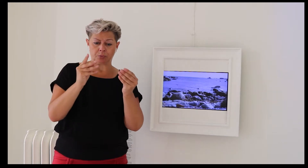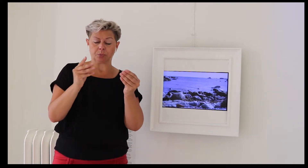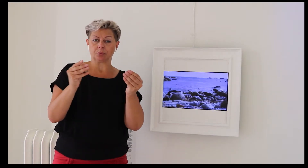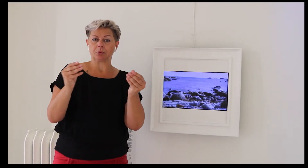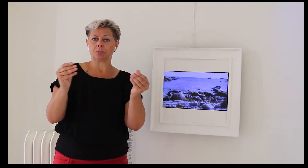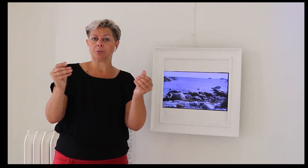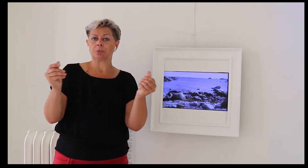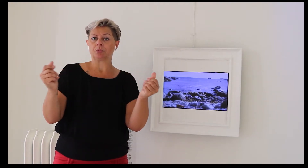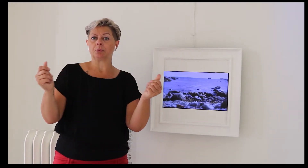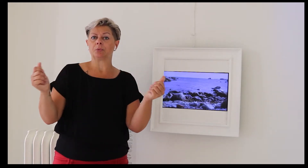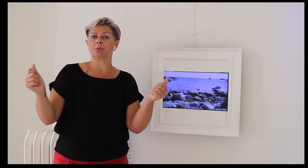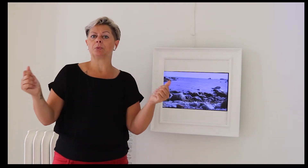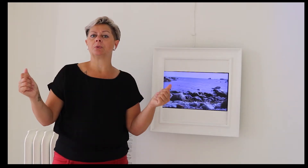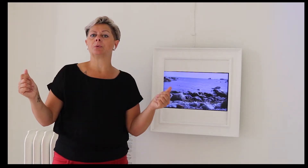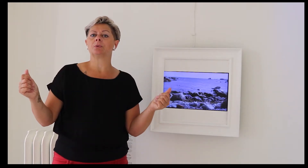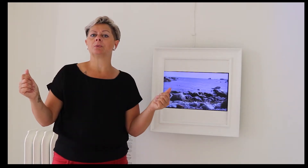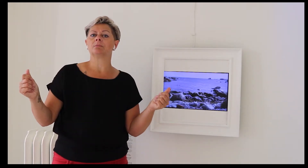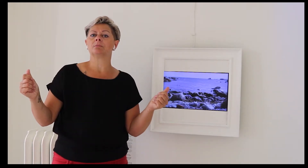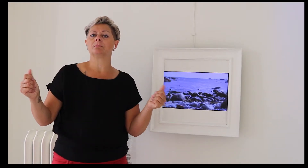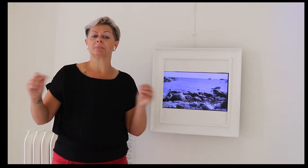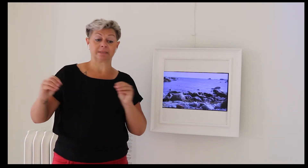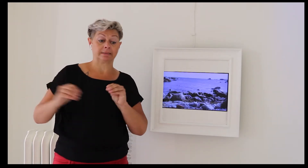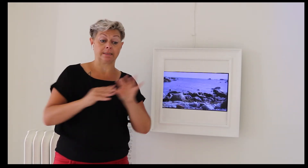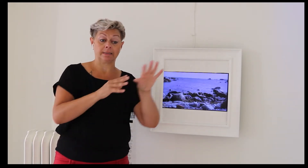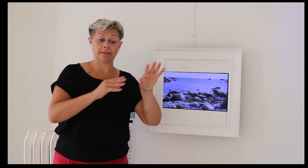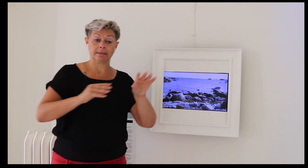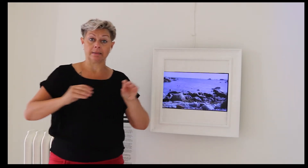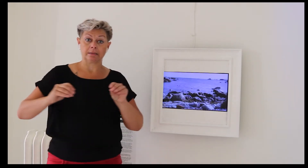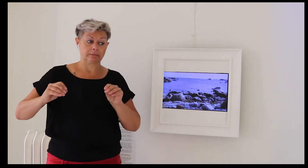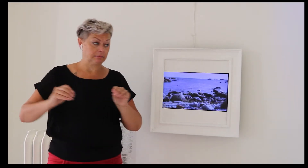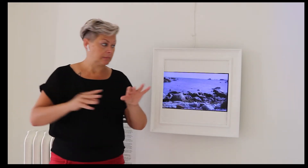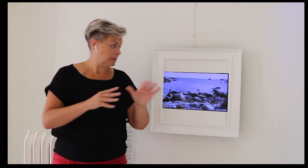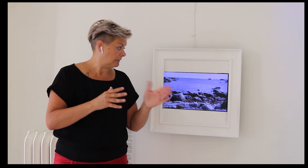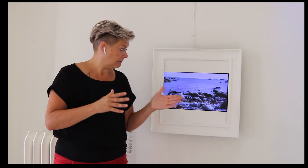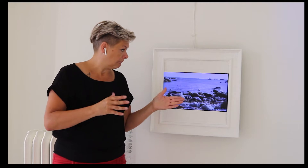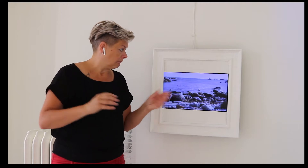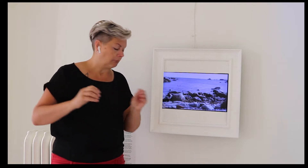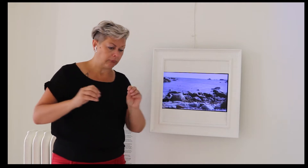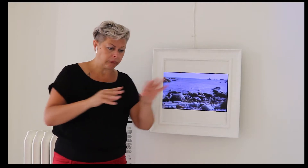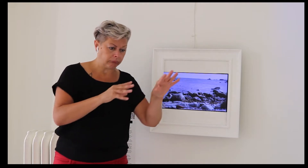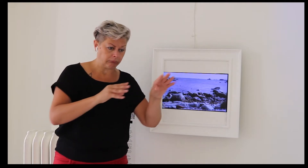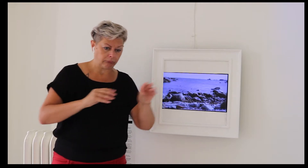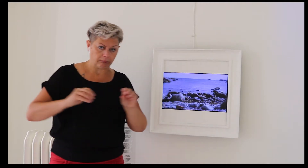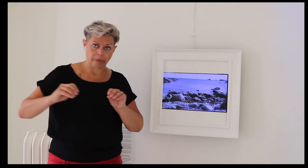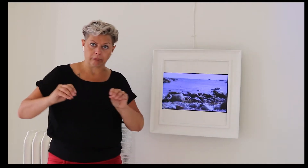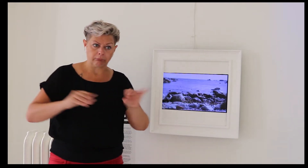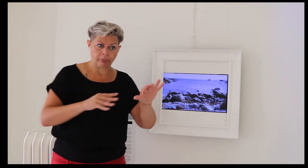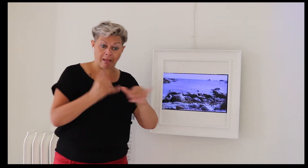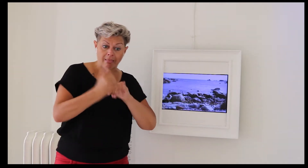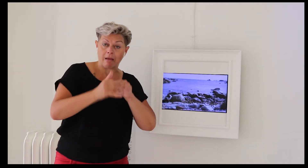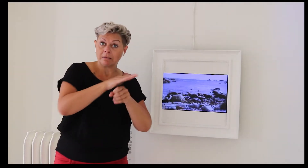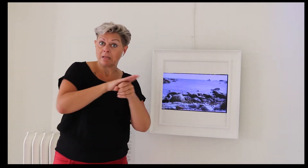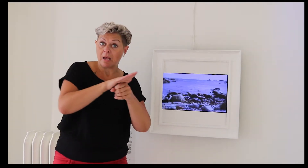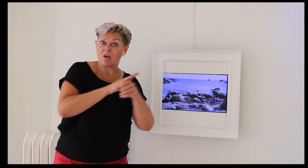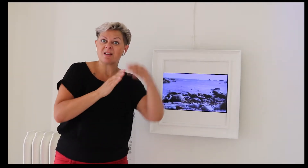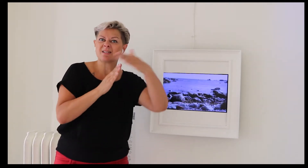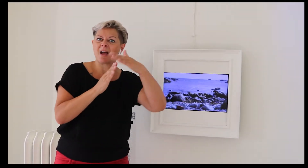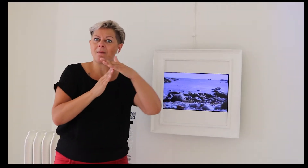scene disappears. The seascape is gradually blotted out, with the last visible area being the top